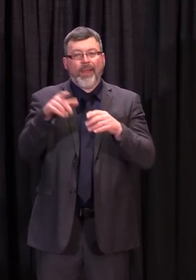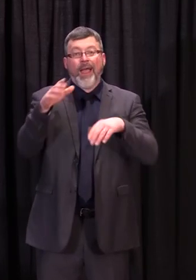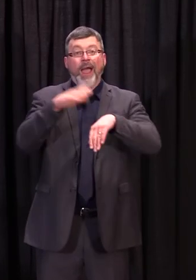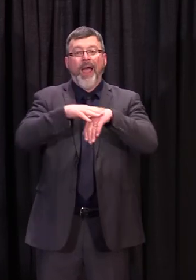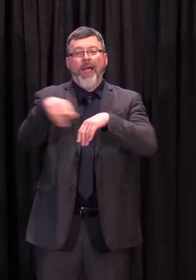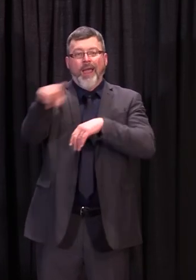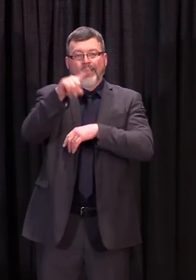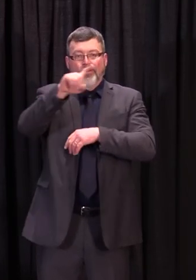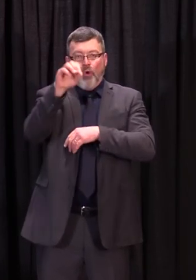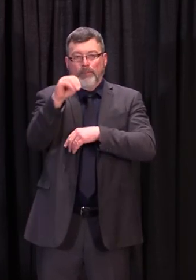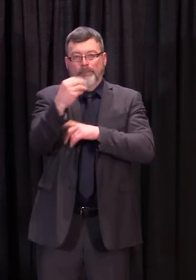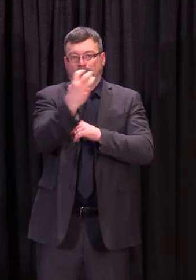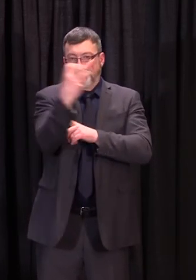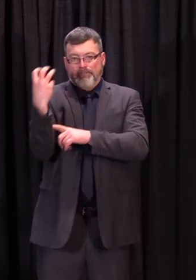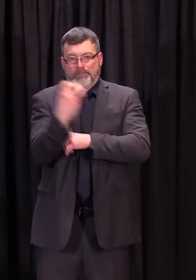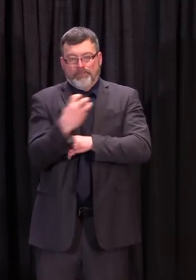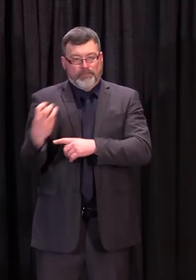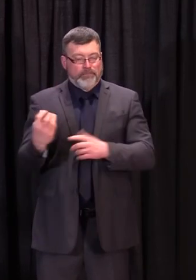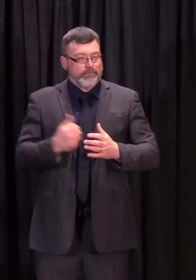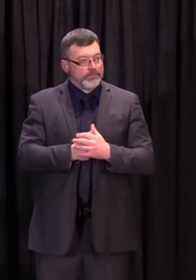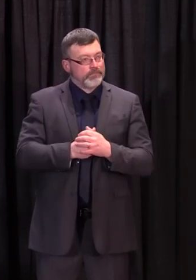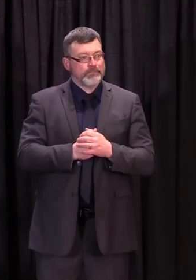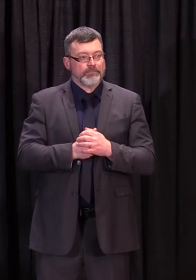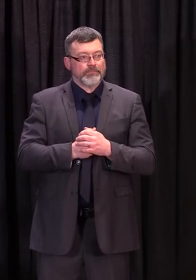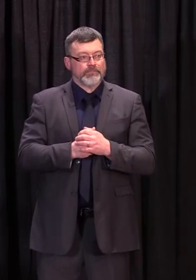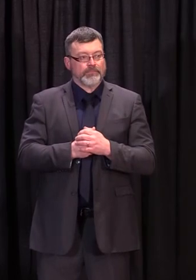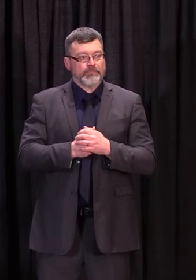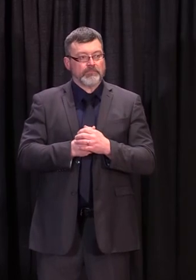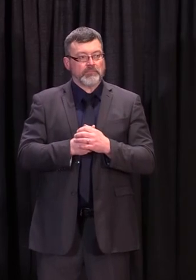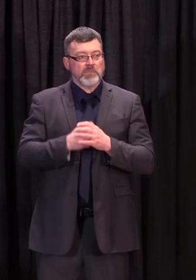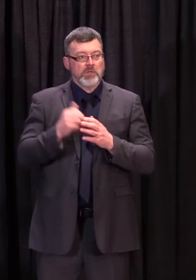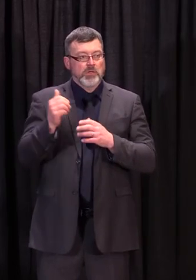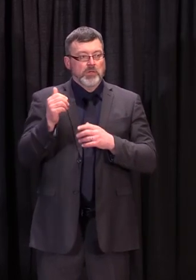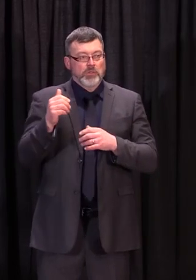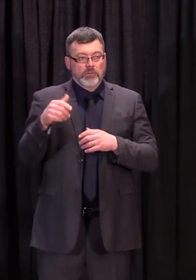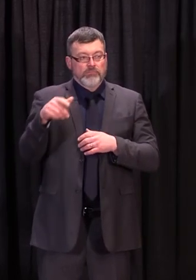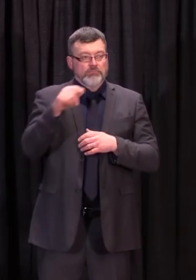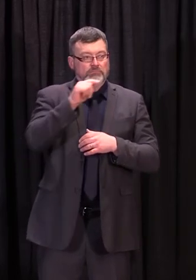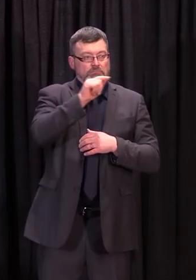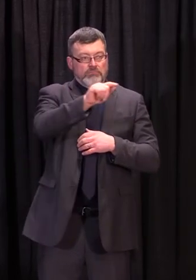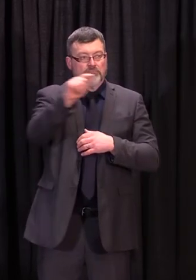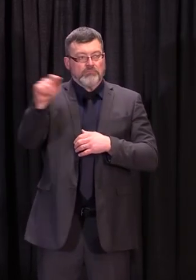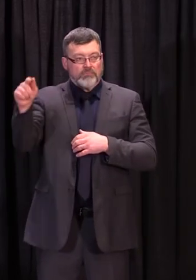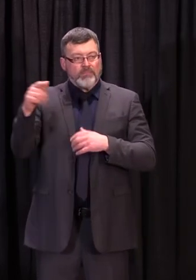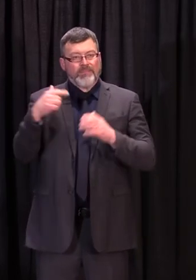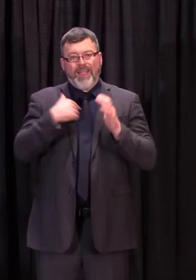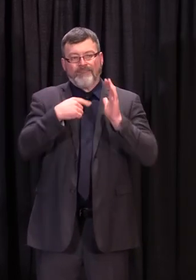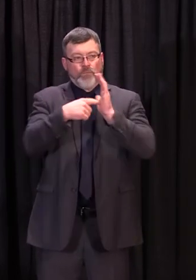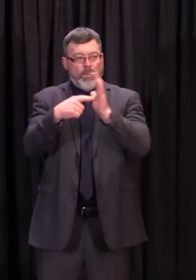members of the joint assembly may participate as permitted by their respective chambers.